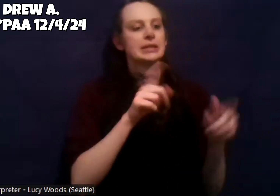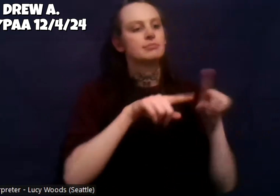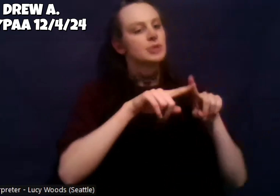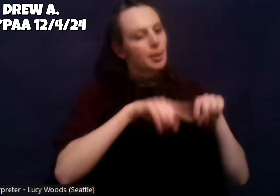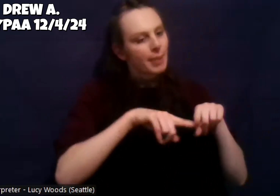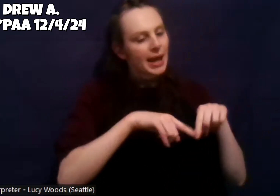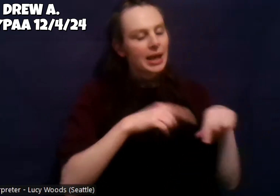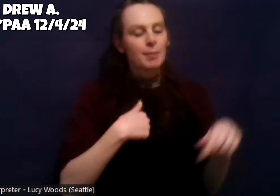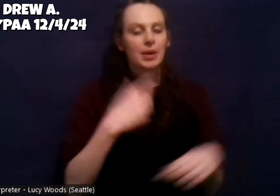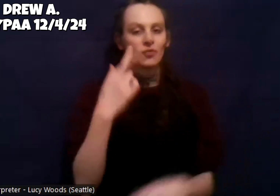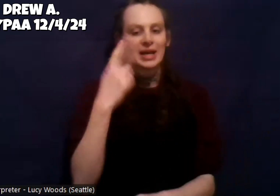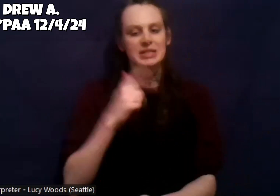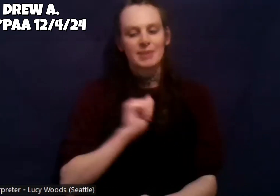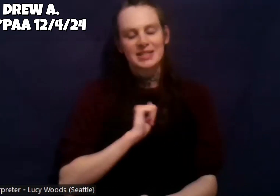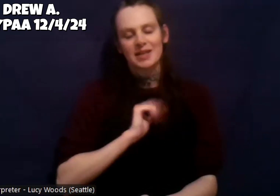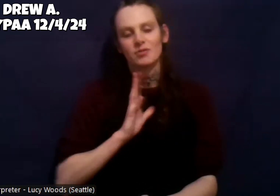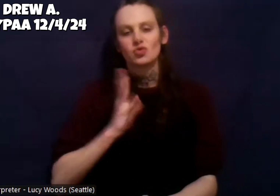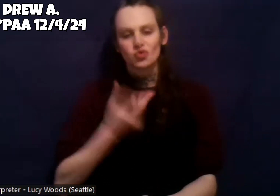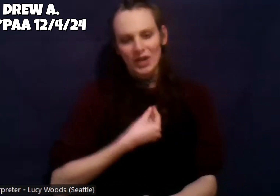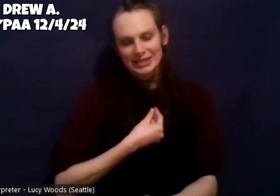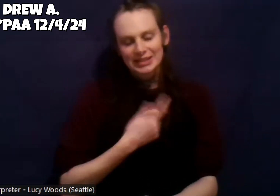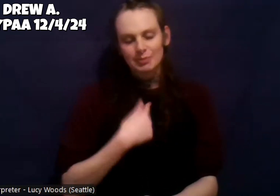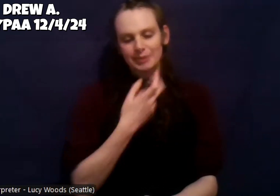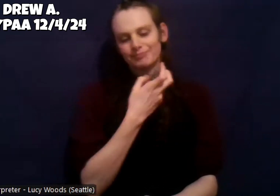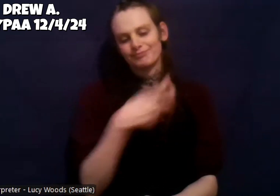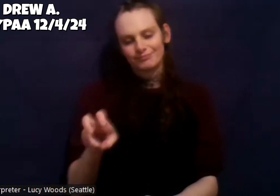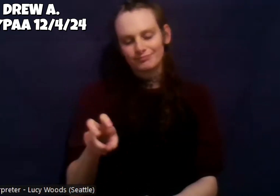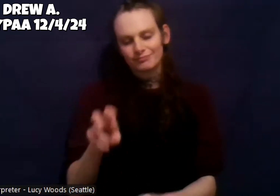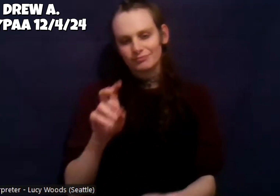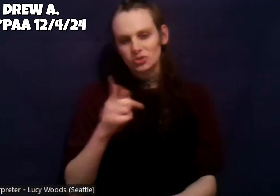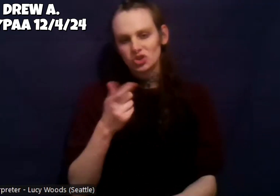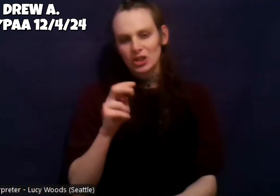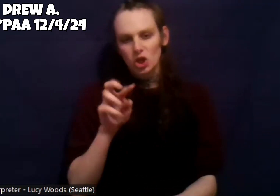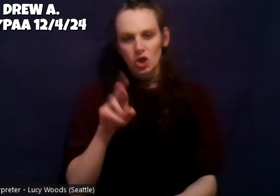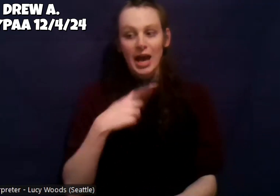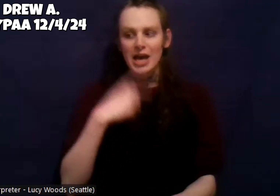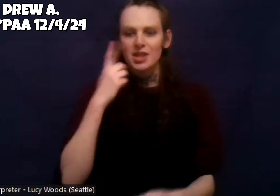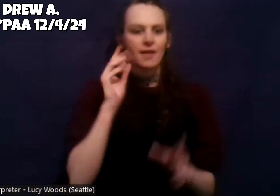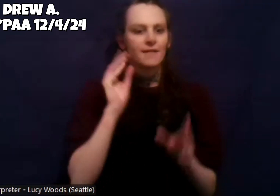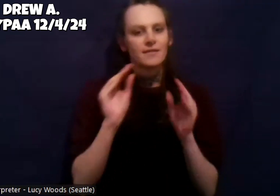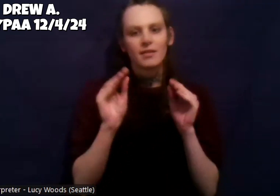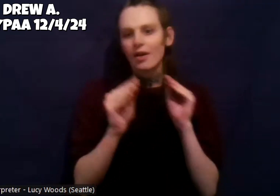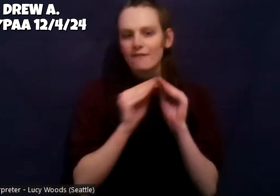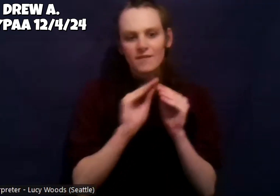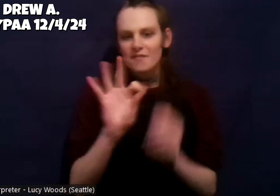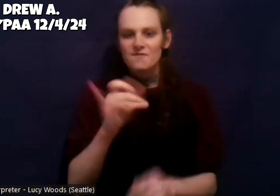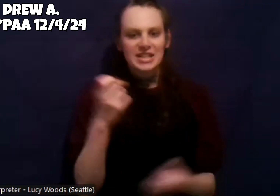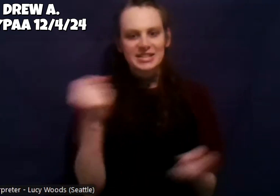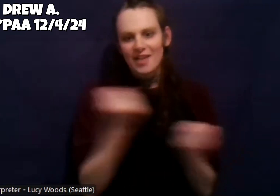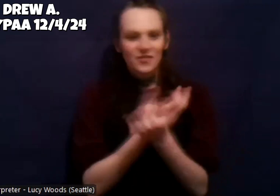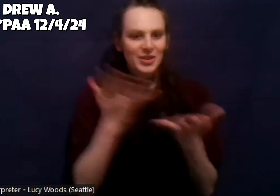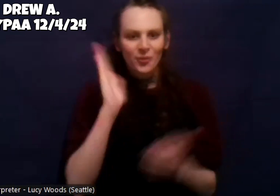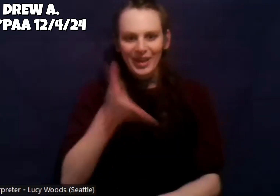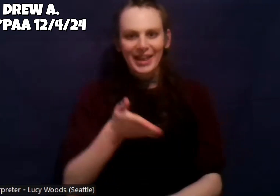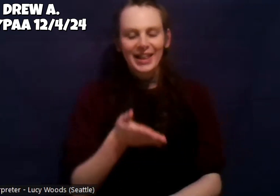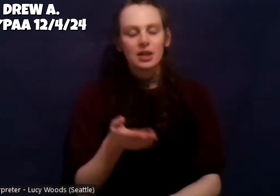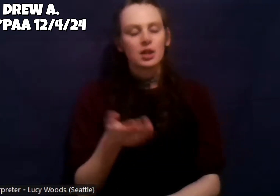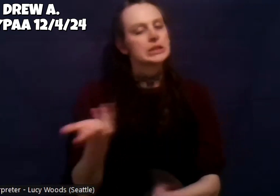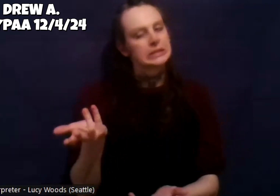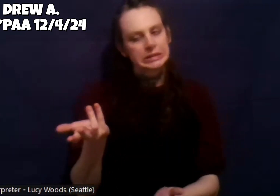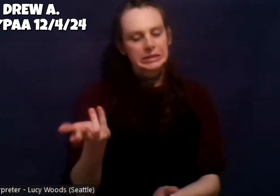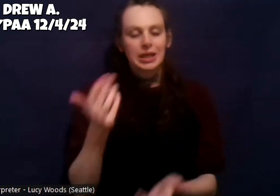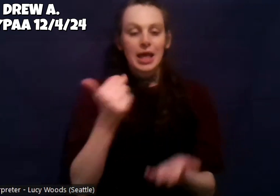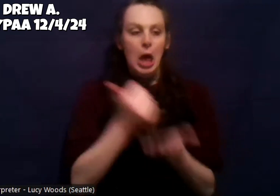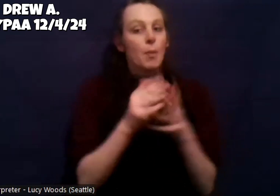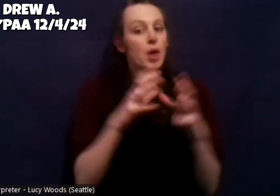and transitioning. I really thought that was going to fix everything. And I'm like, it fixed a lot. It helped a lot, but at the end of the day, I'm still an